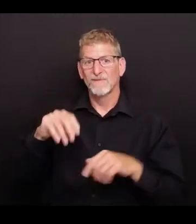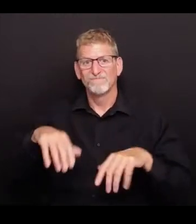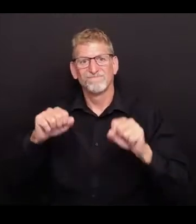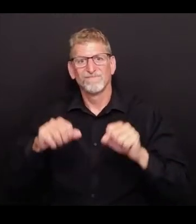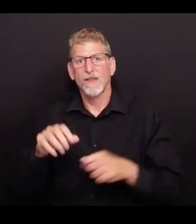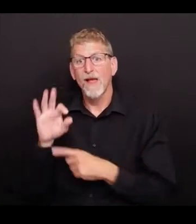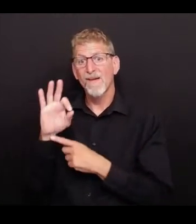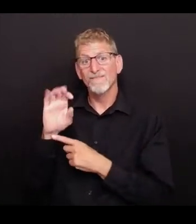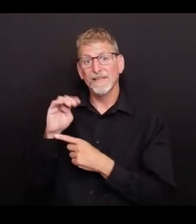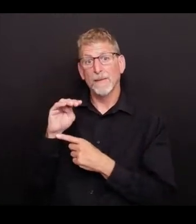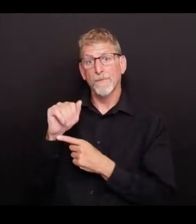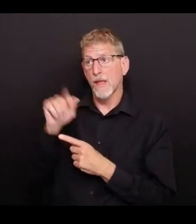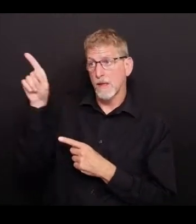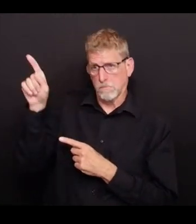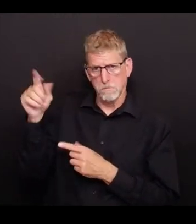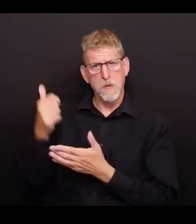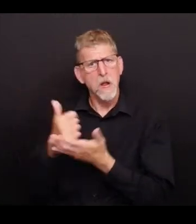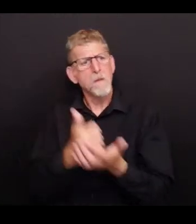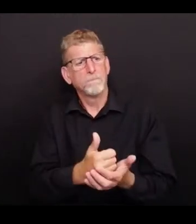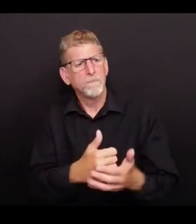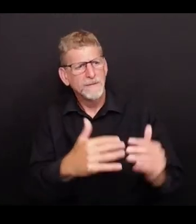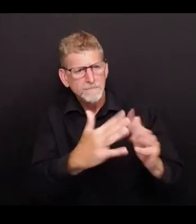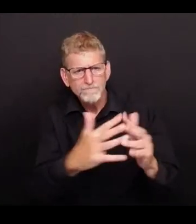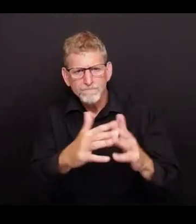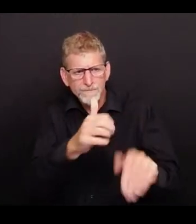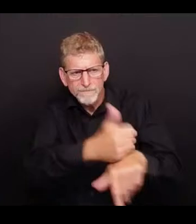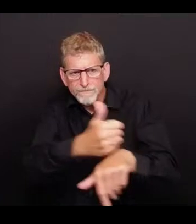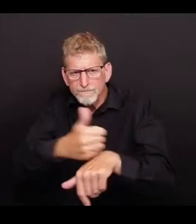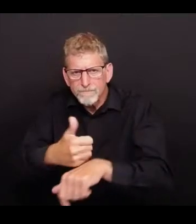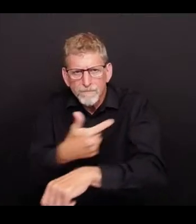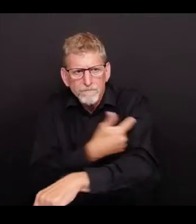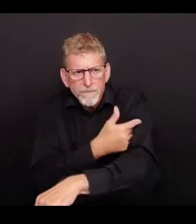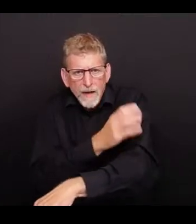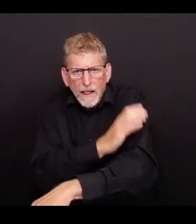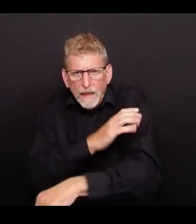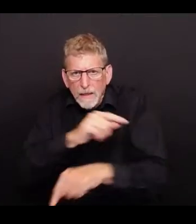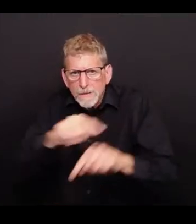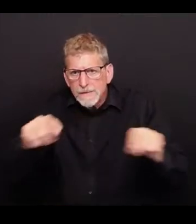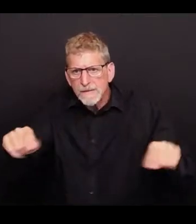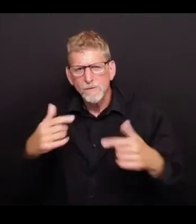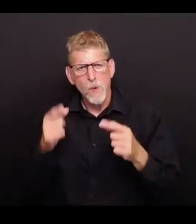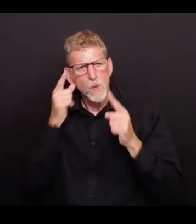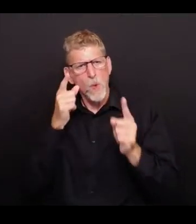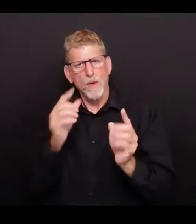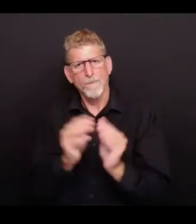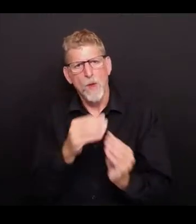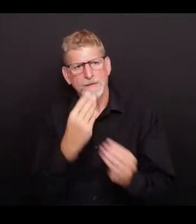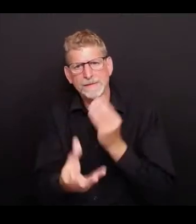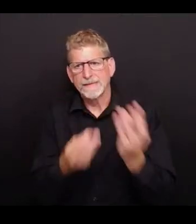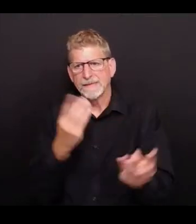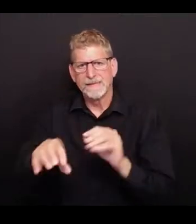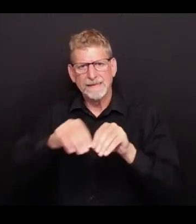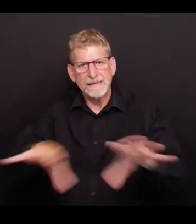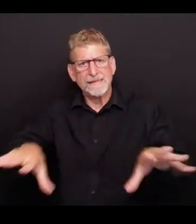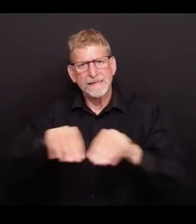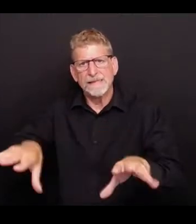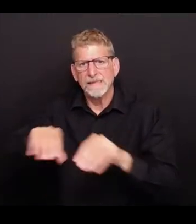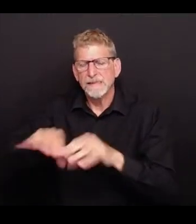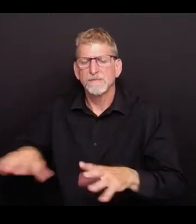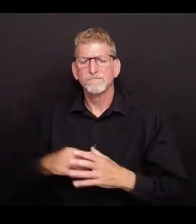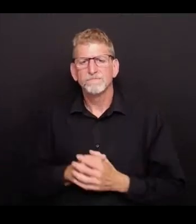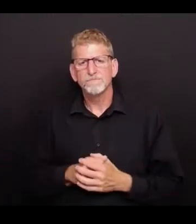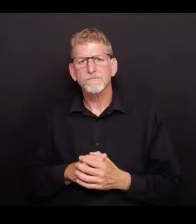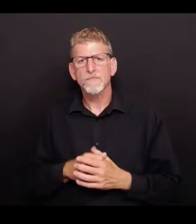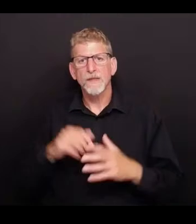this as a critical strategy in addressing our racial inequities in vaccination coverage. Among Minnesotans